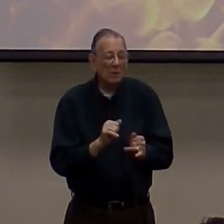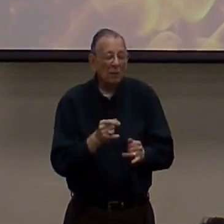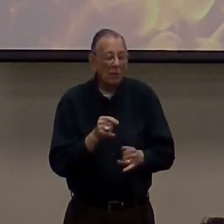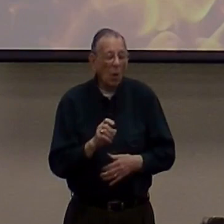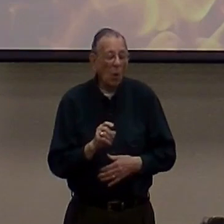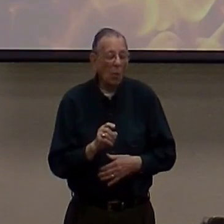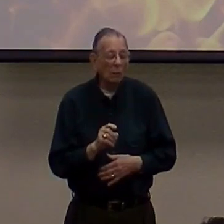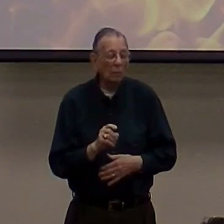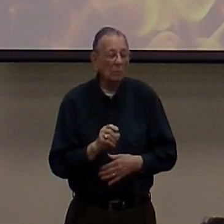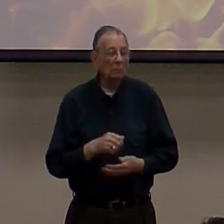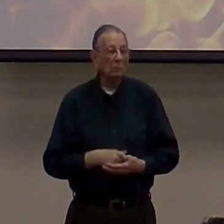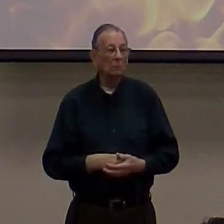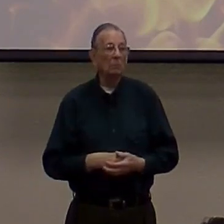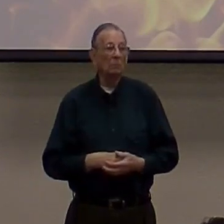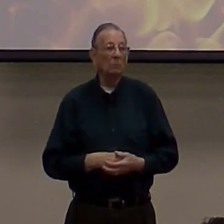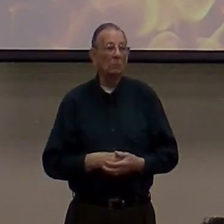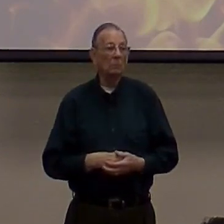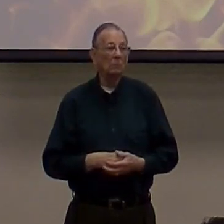up.